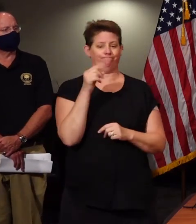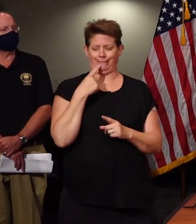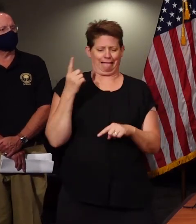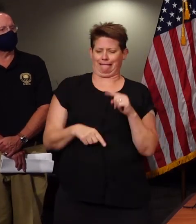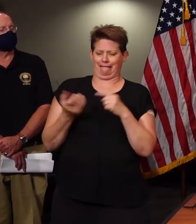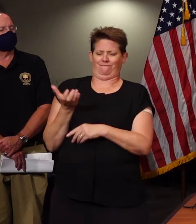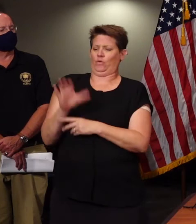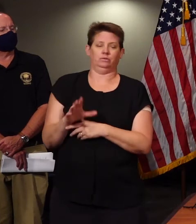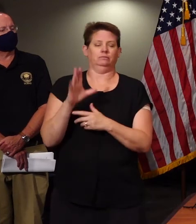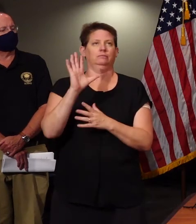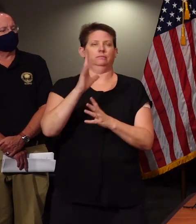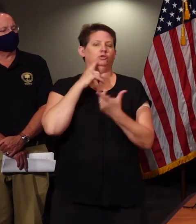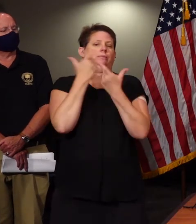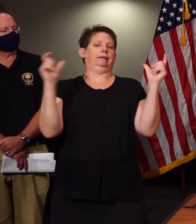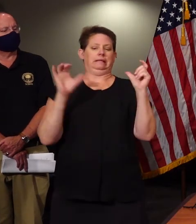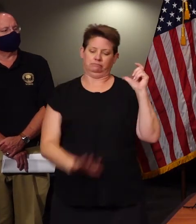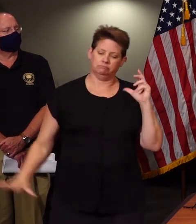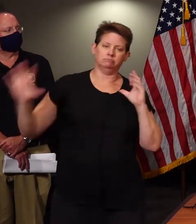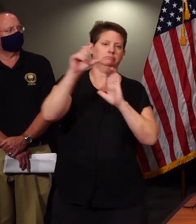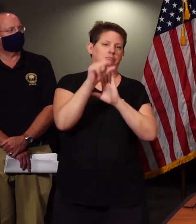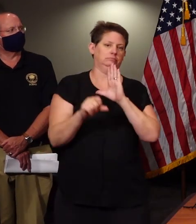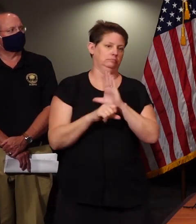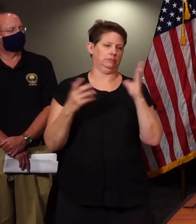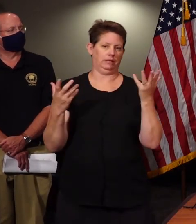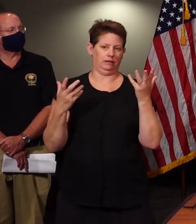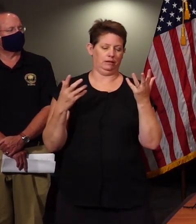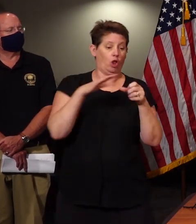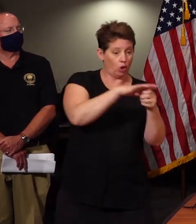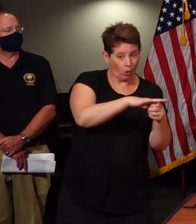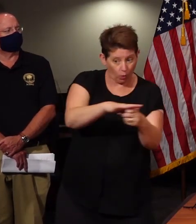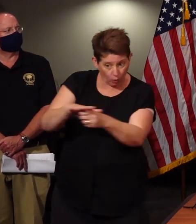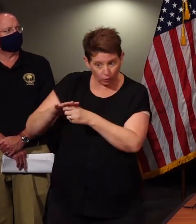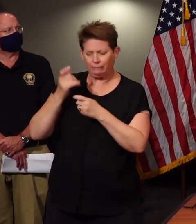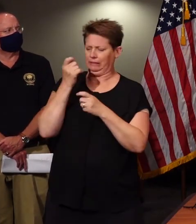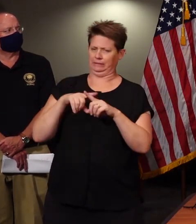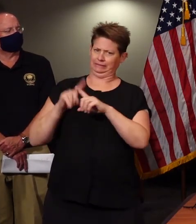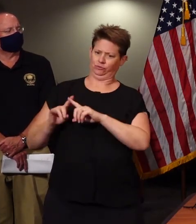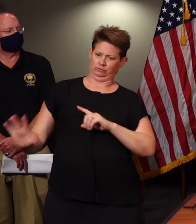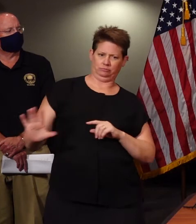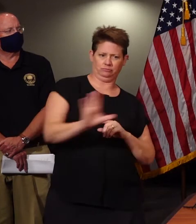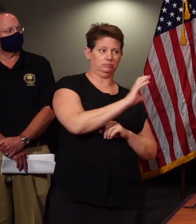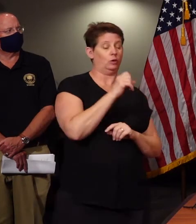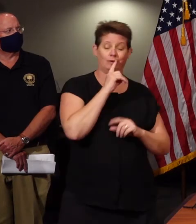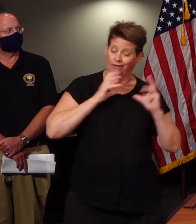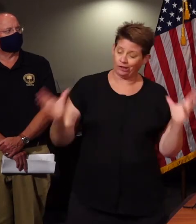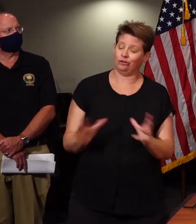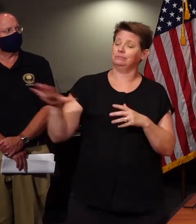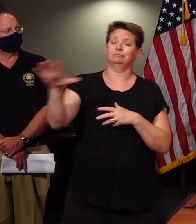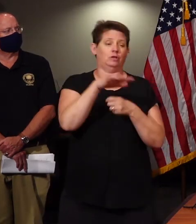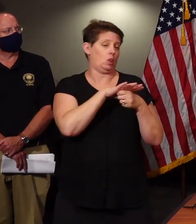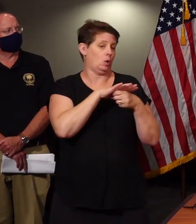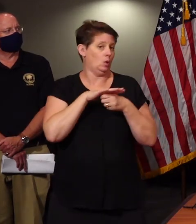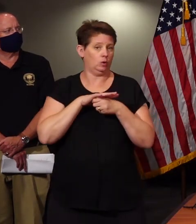enforce this. This is too big. This is all across the state. Every local jurisdiction is a little bit different. So I urge all the local